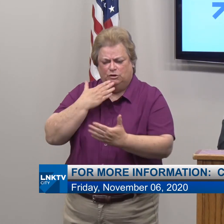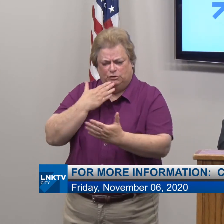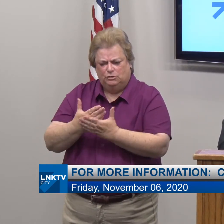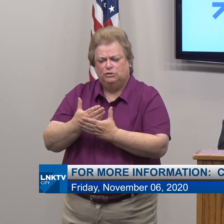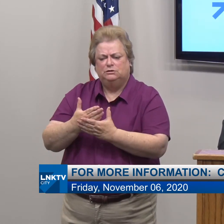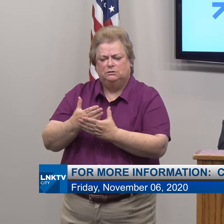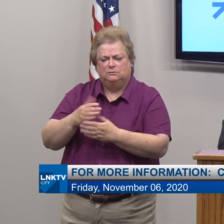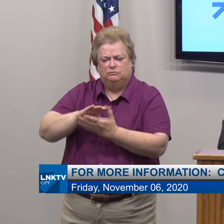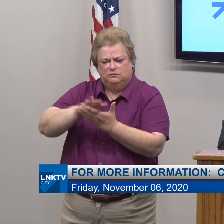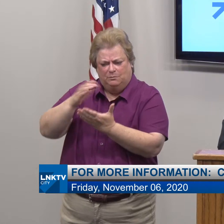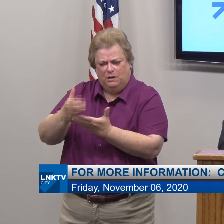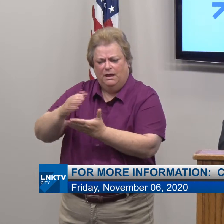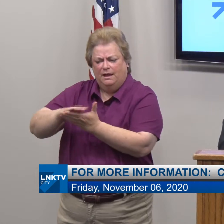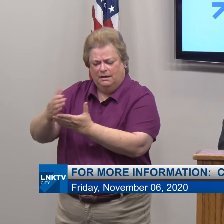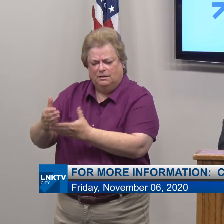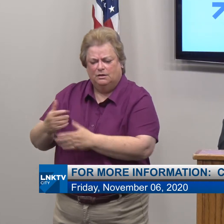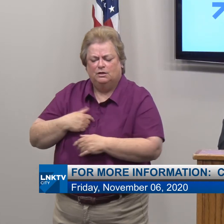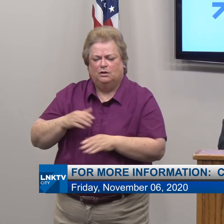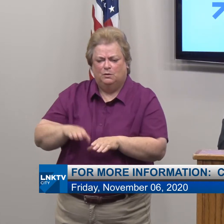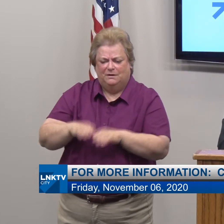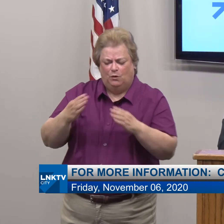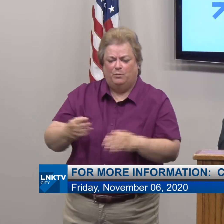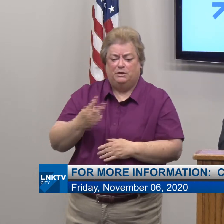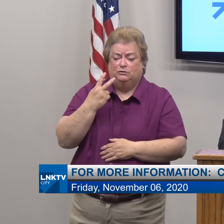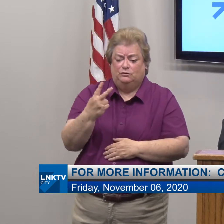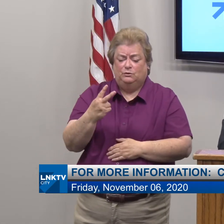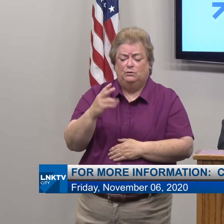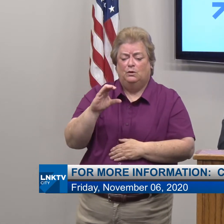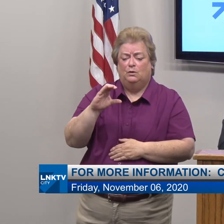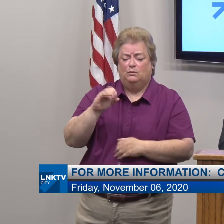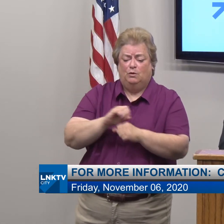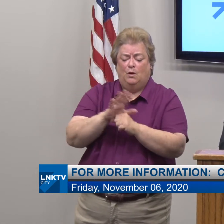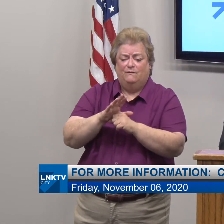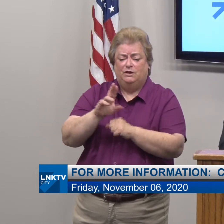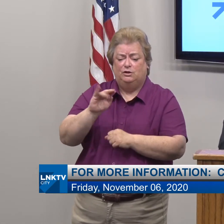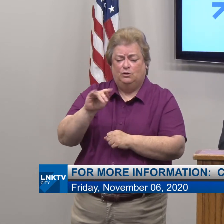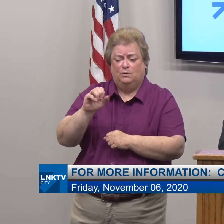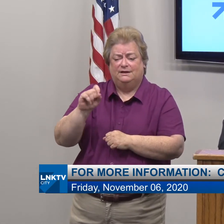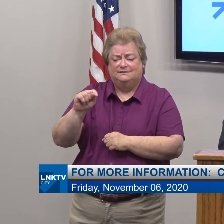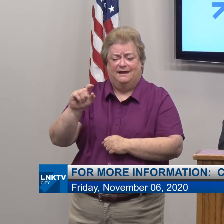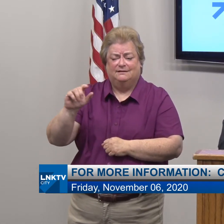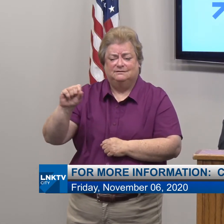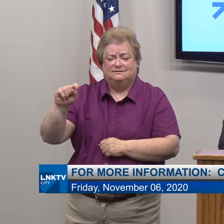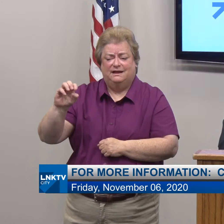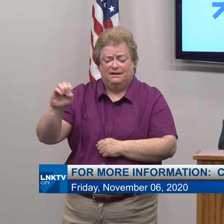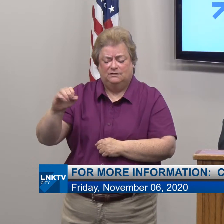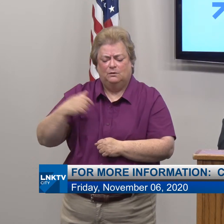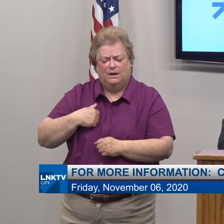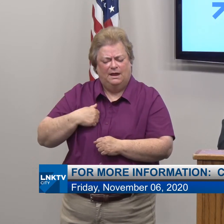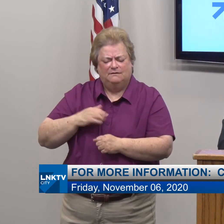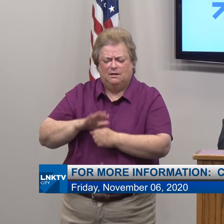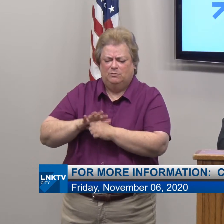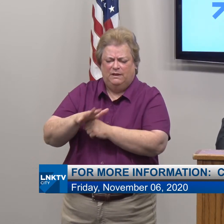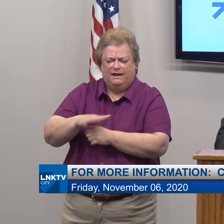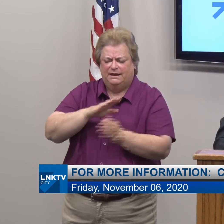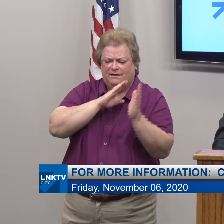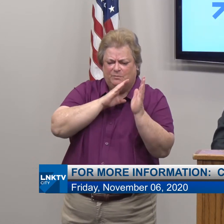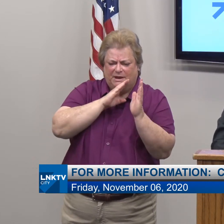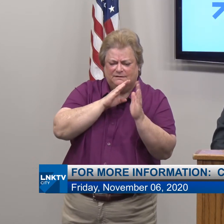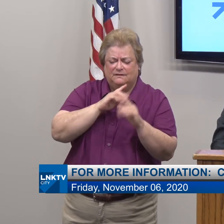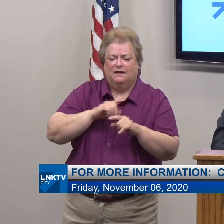have opened up a COVID unit, actually 2 COVID units at St. Elizabeth, and have more than enough beds.